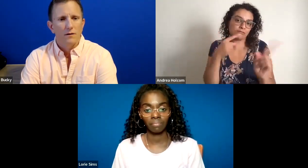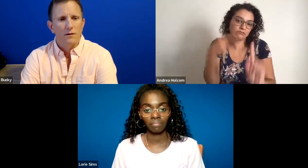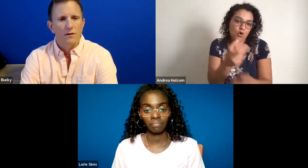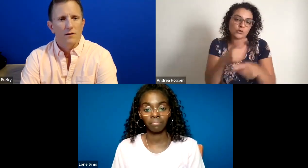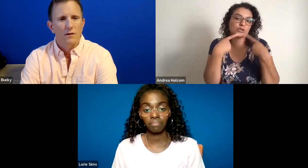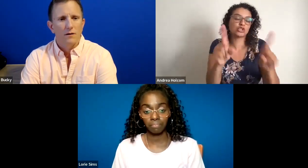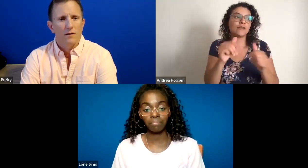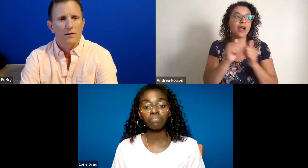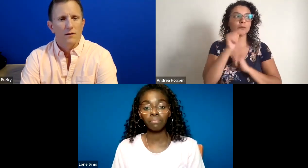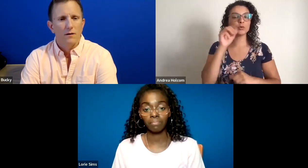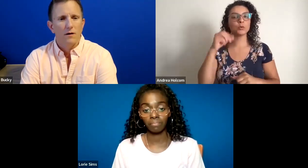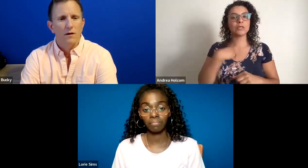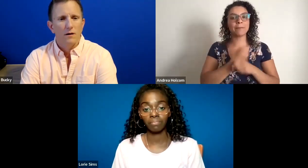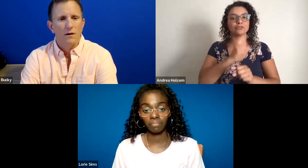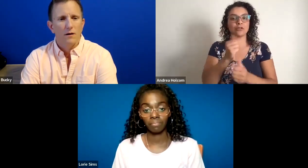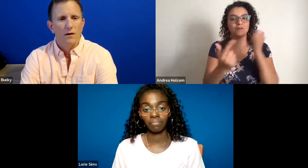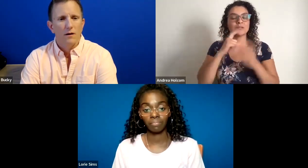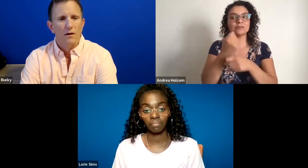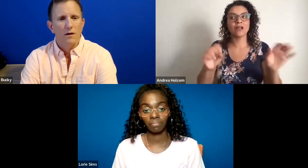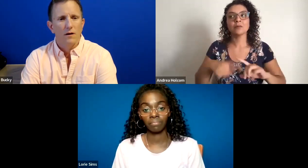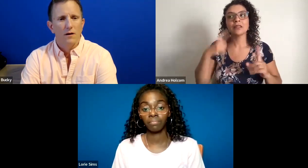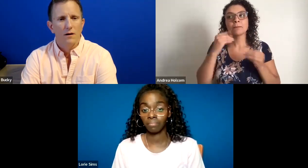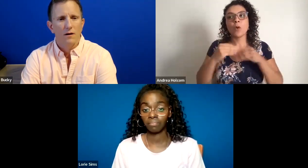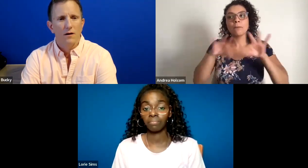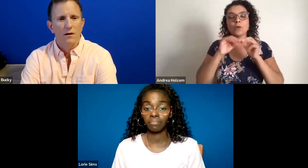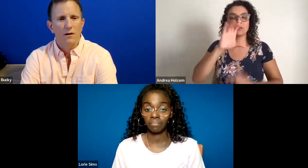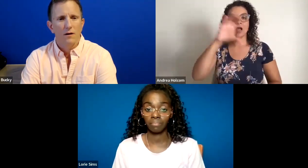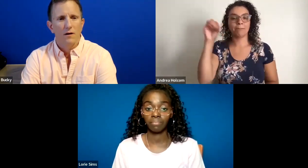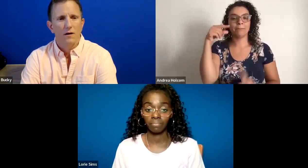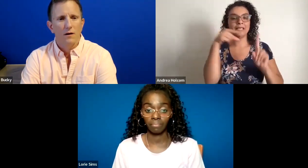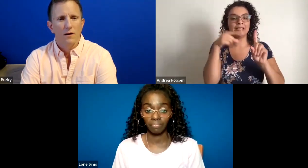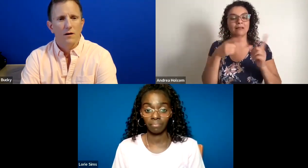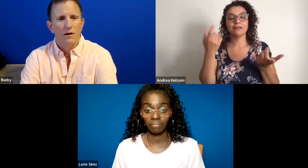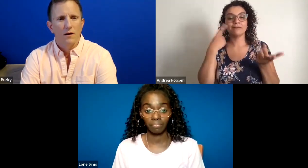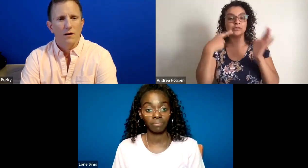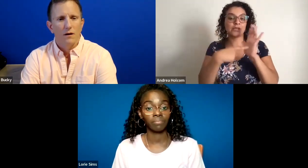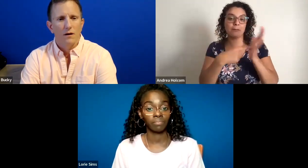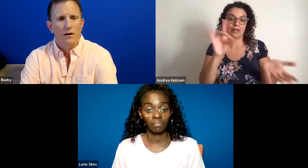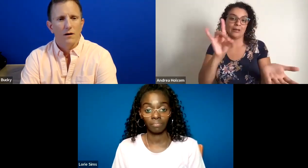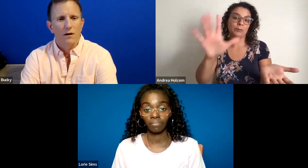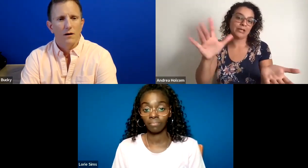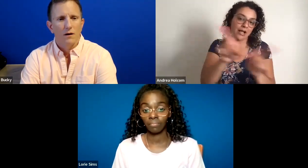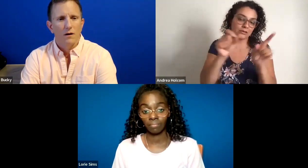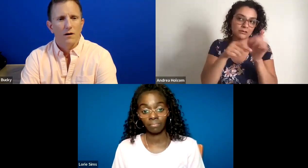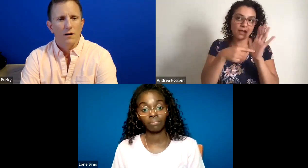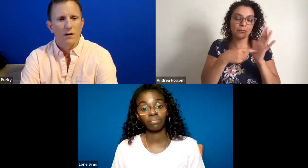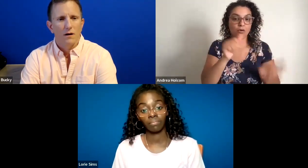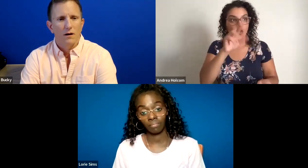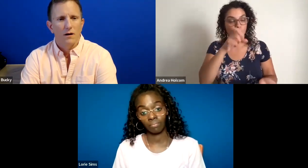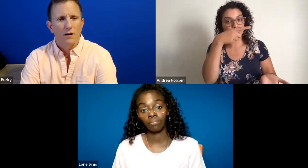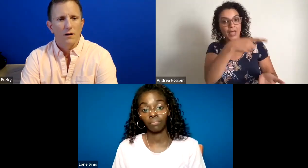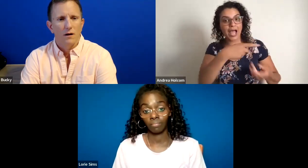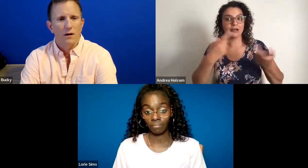to describe, and it's difficult to achieve. How do we make sure that everyone is safe? But most importantly, how does the company ensure that?